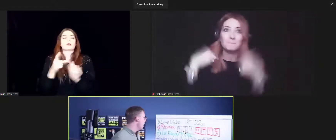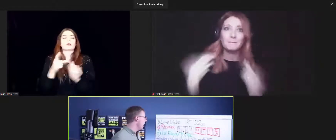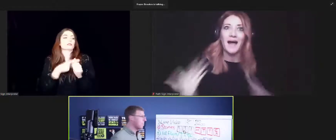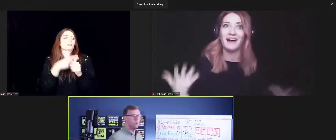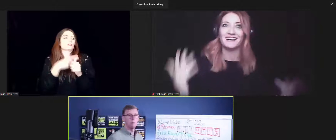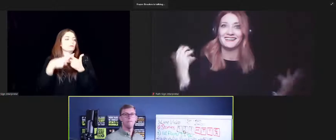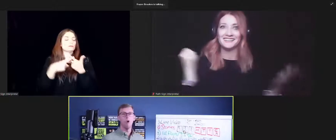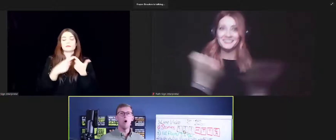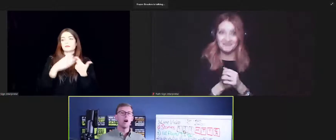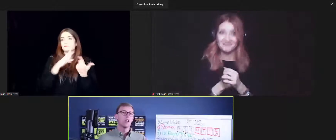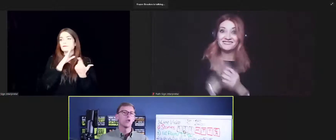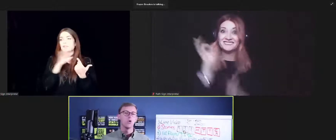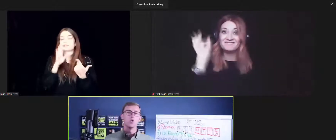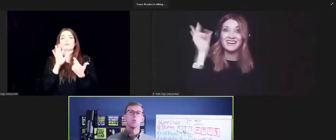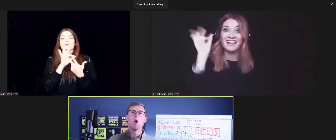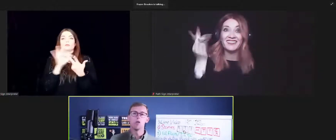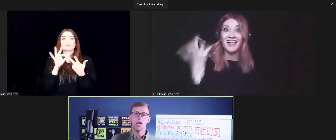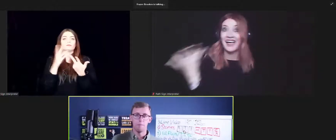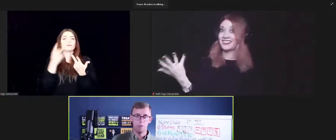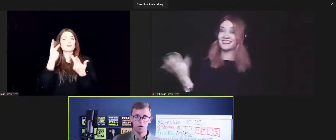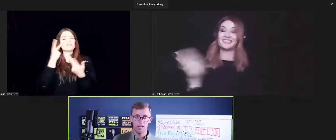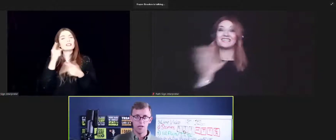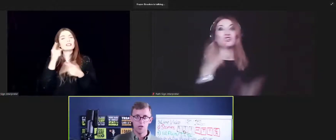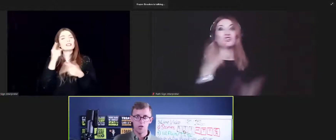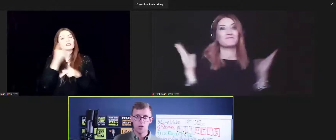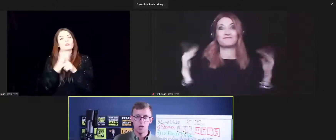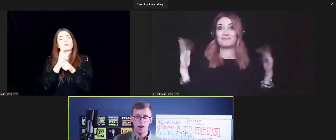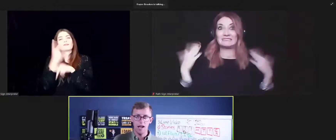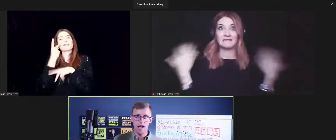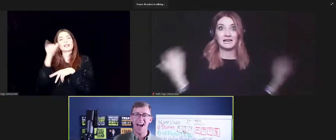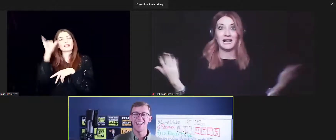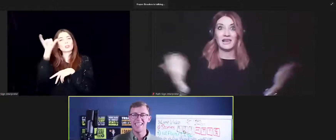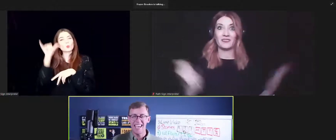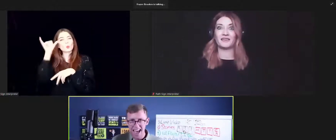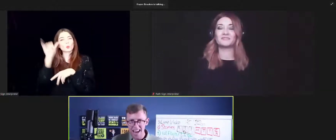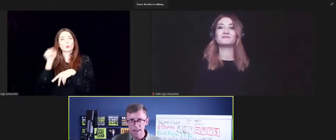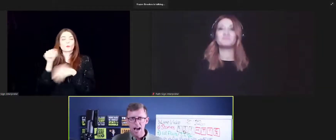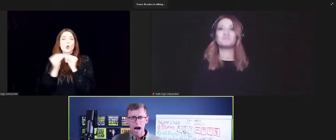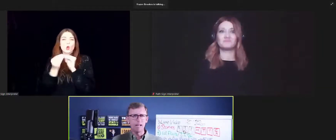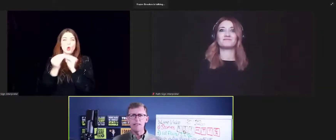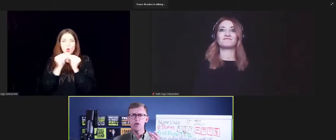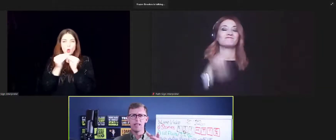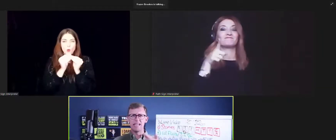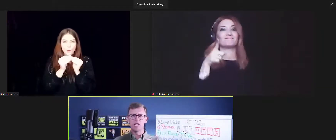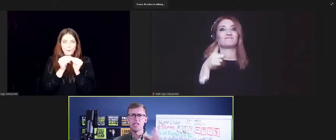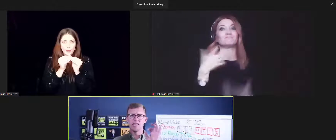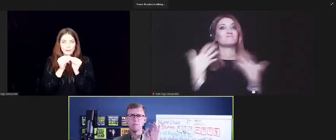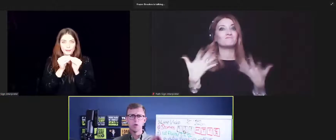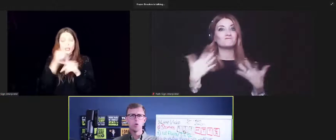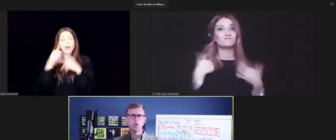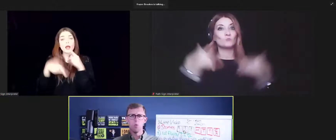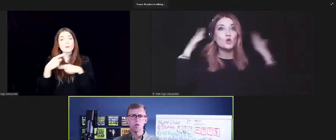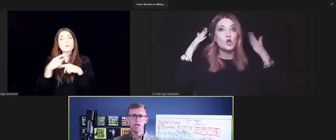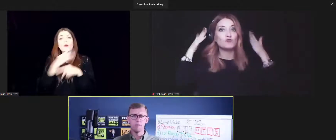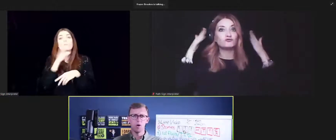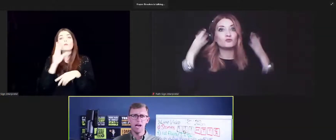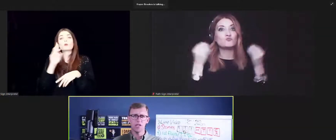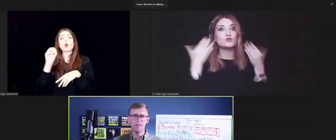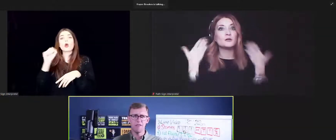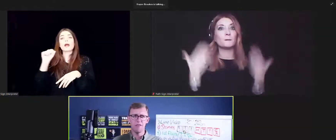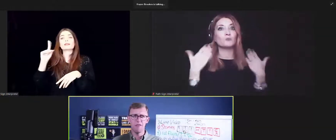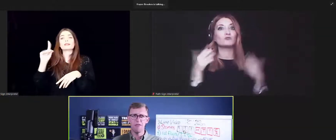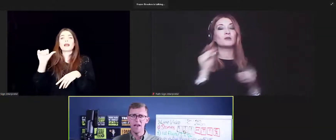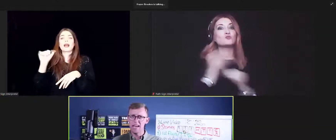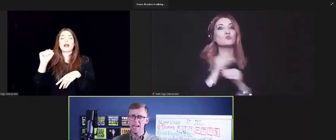here. And then number 4, use WhatsApp broadcasts, okay? And again, I believe some of the leaders in the team do WhatsApp broadcasts,